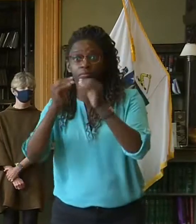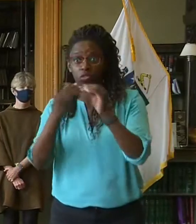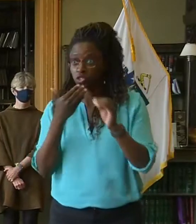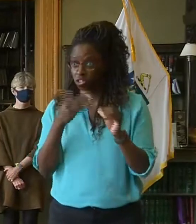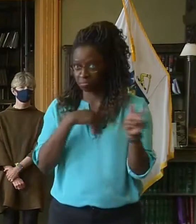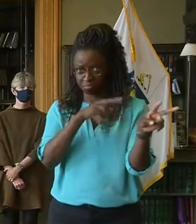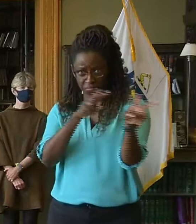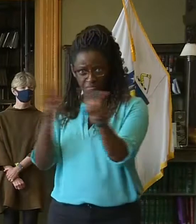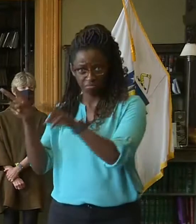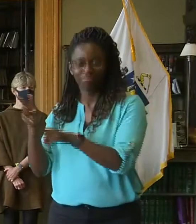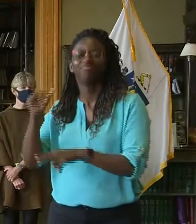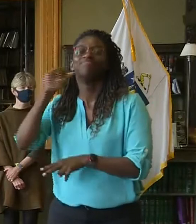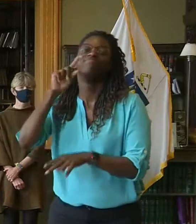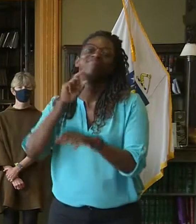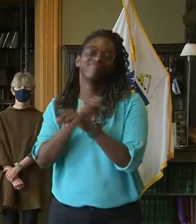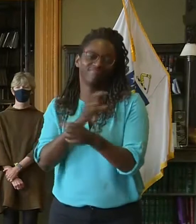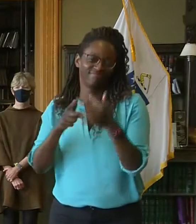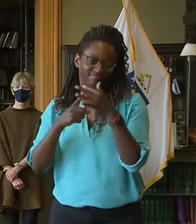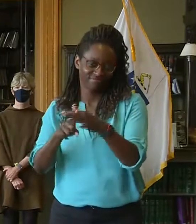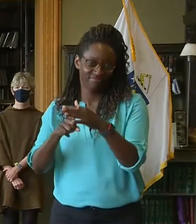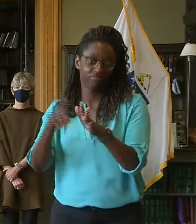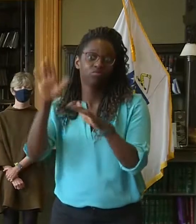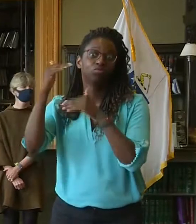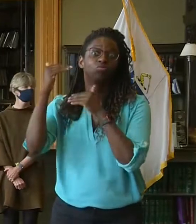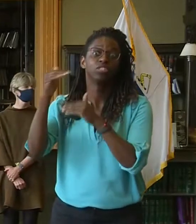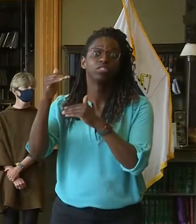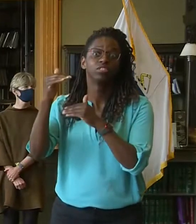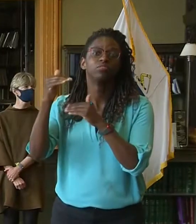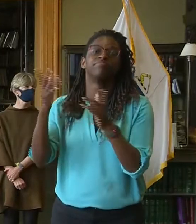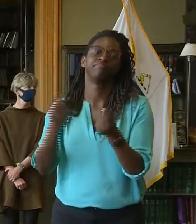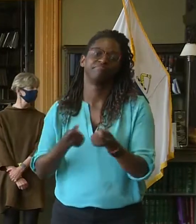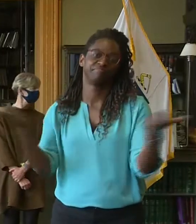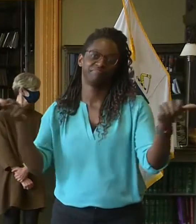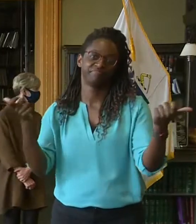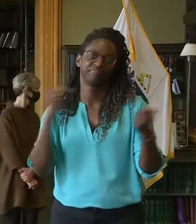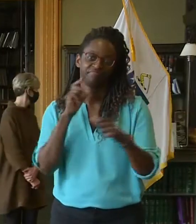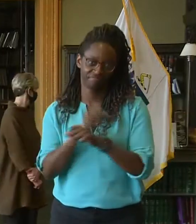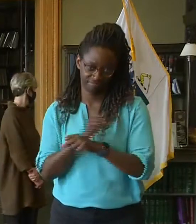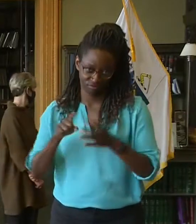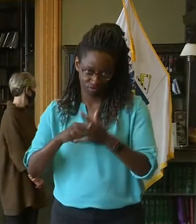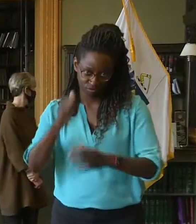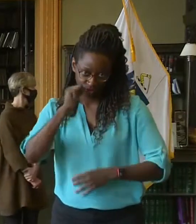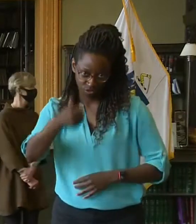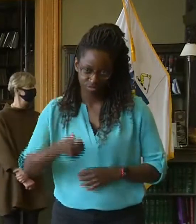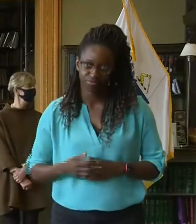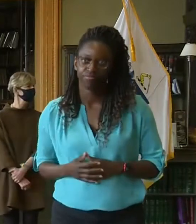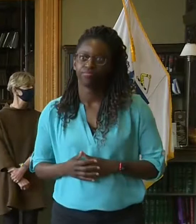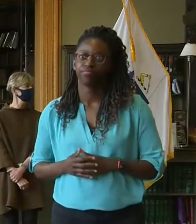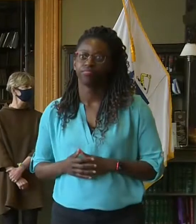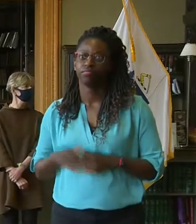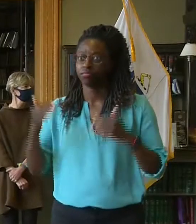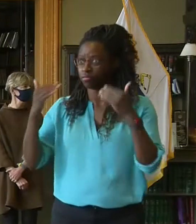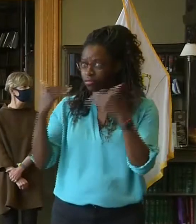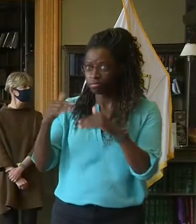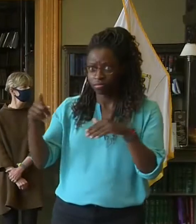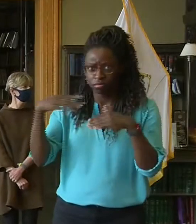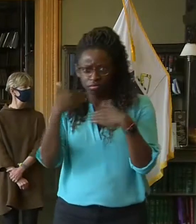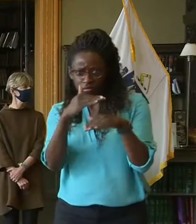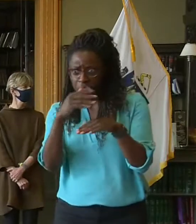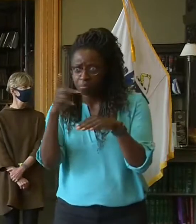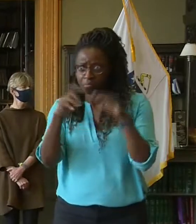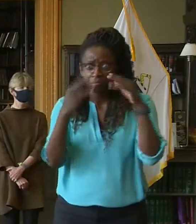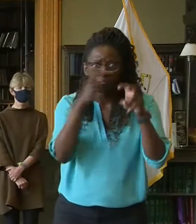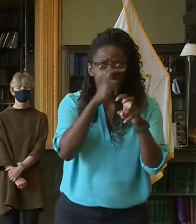open, all capacity restrictions will be lifted, and all gathering limits will be rescinded. The